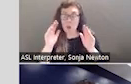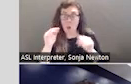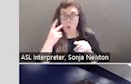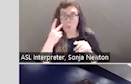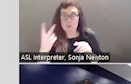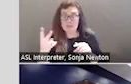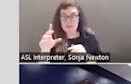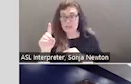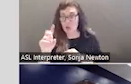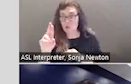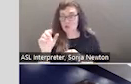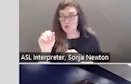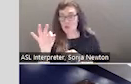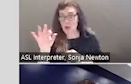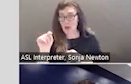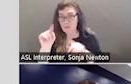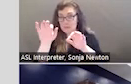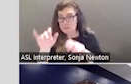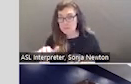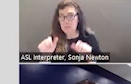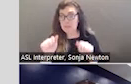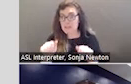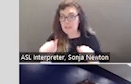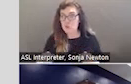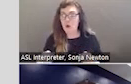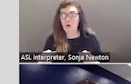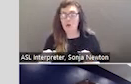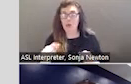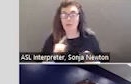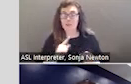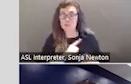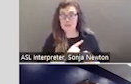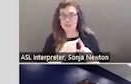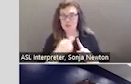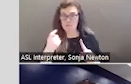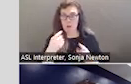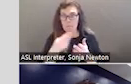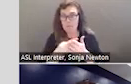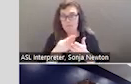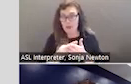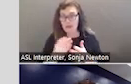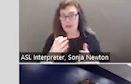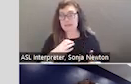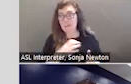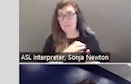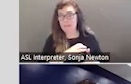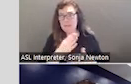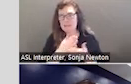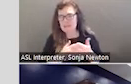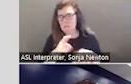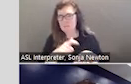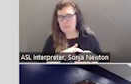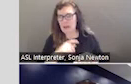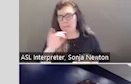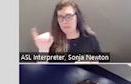of potential legislation coming out of the Senate Finance Committee sometime in June, but that does